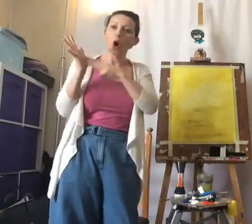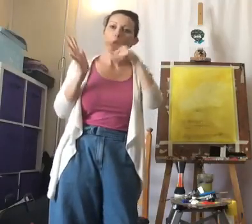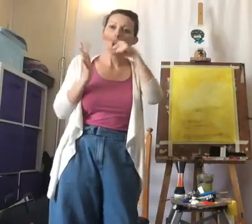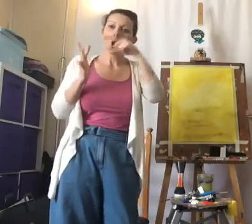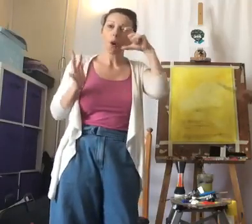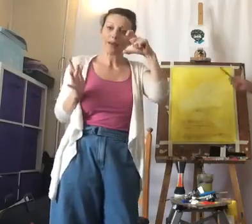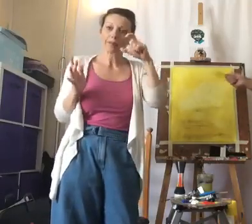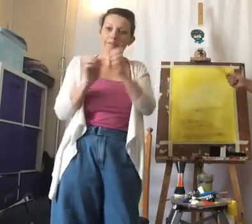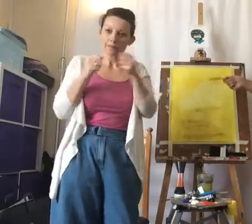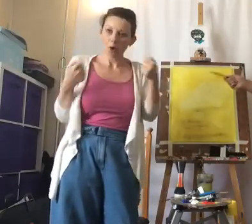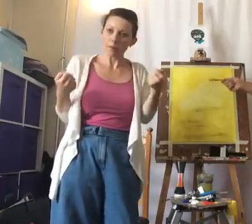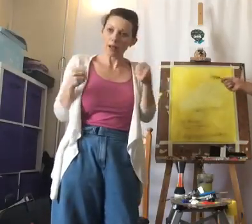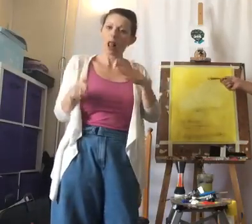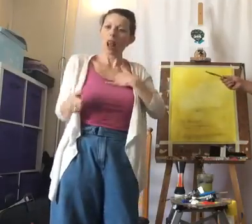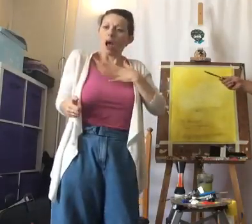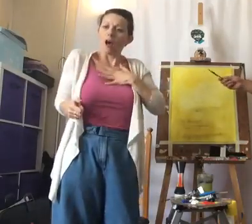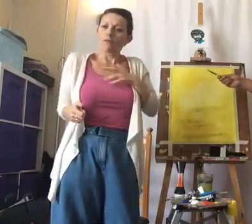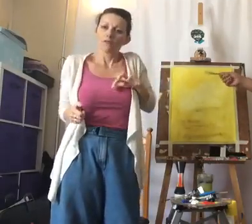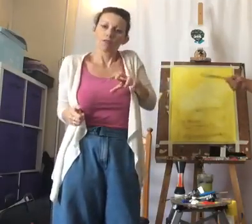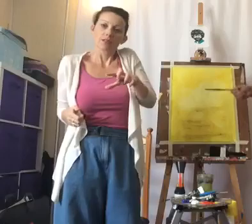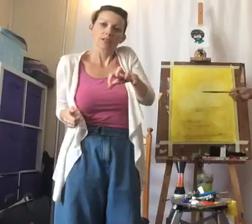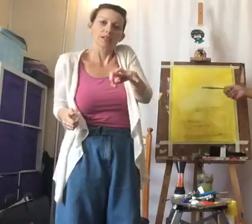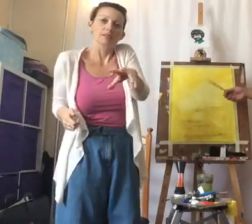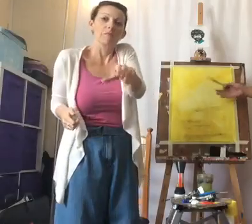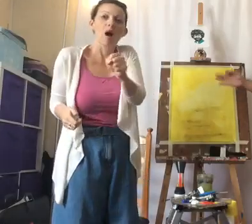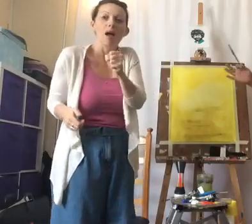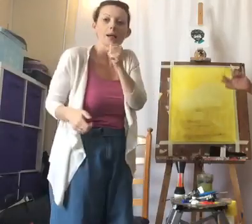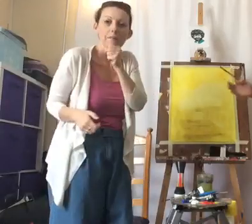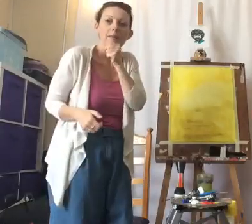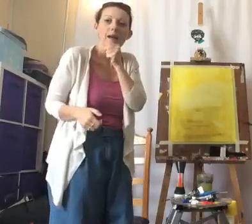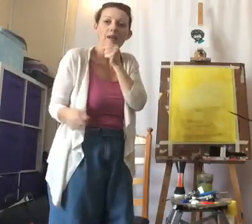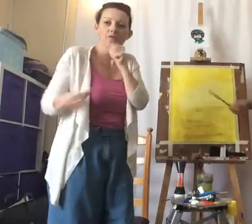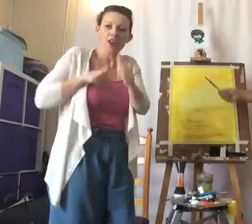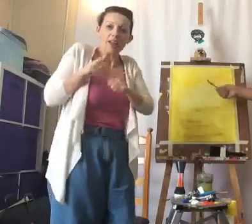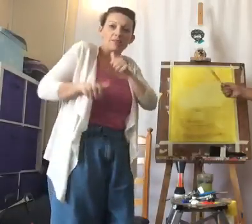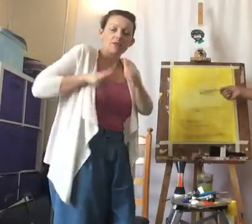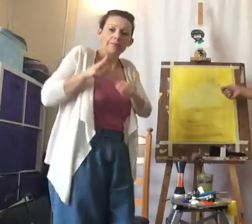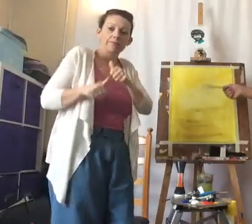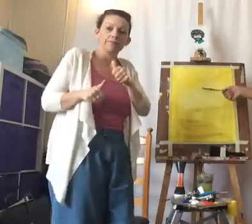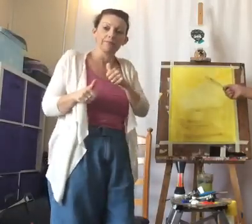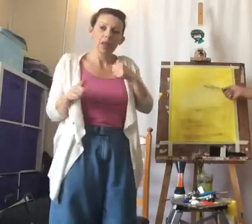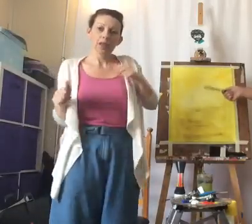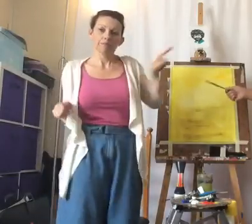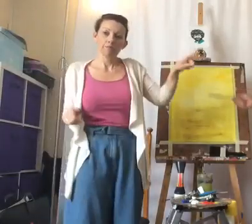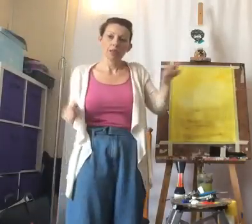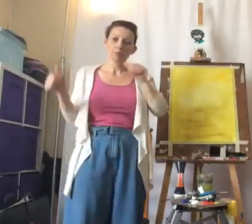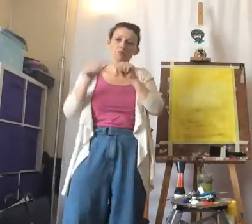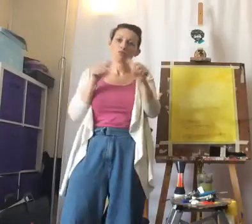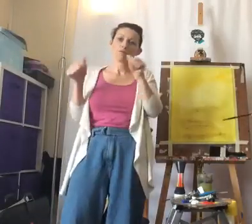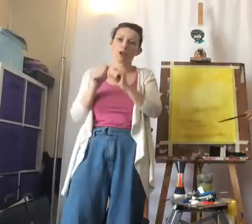I always like to do comics on like a bright background, so I chose a yellow background.